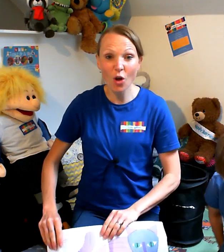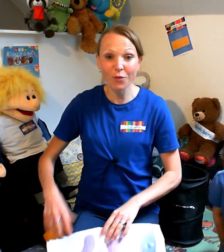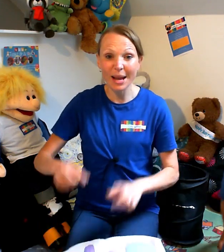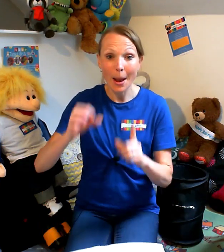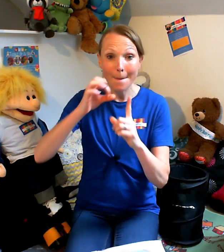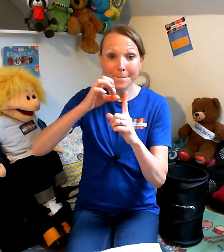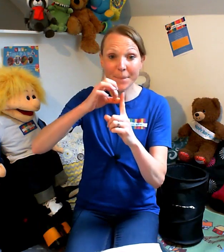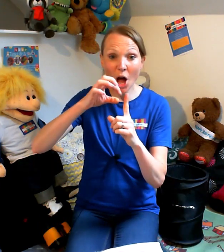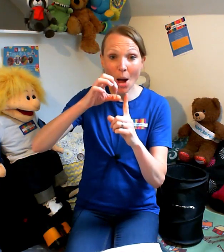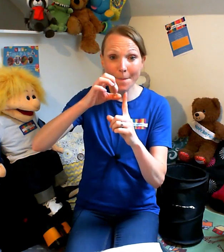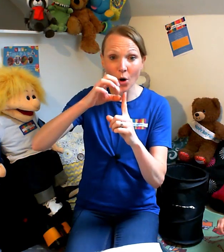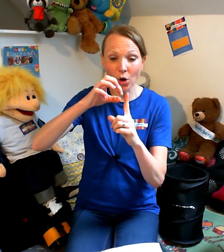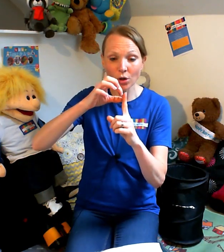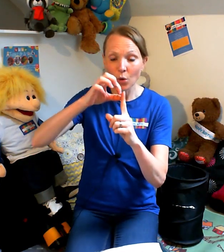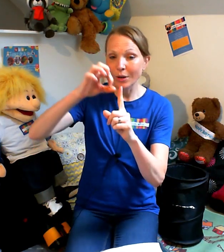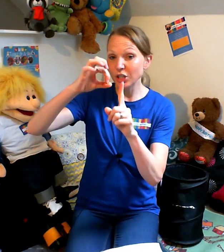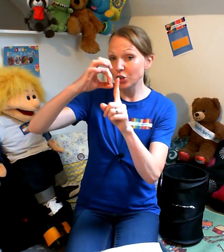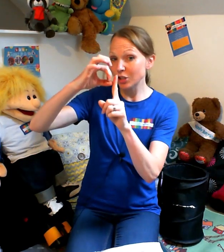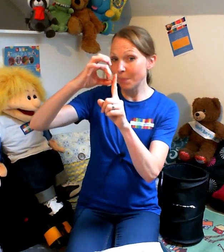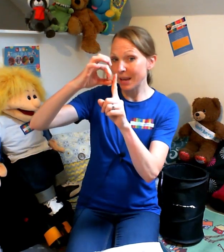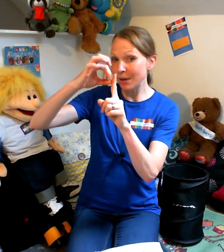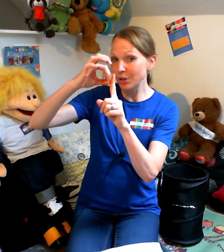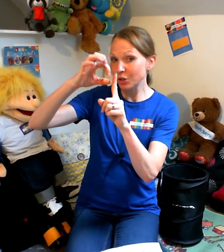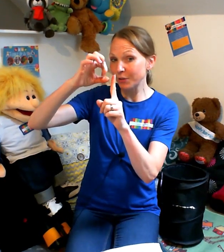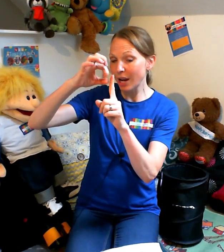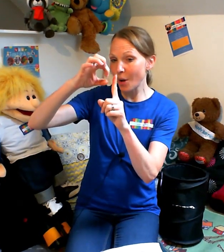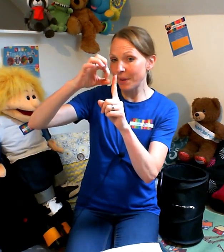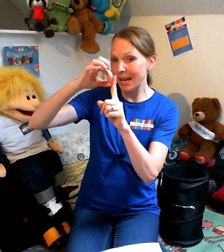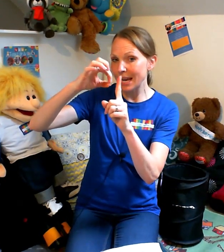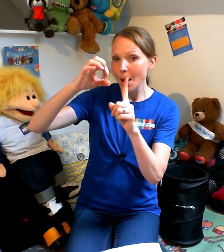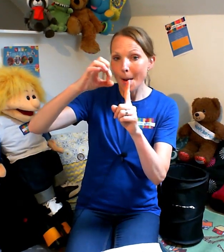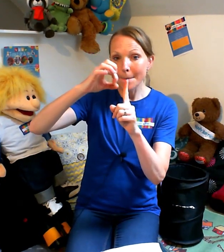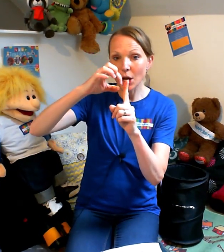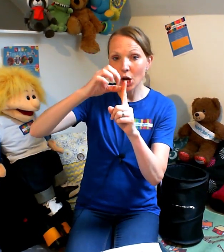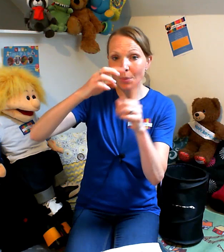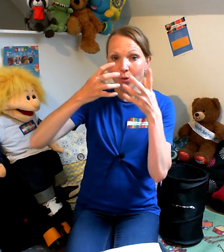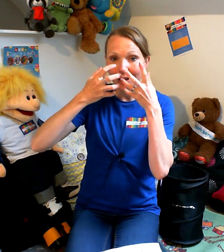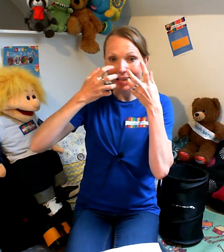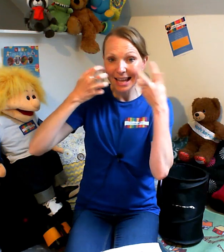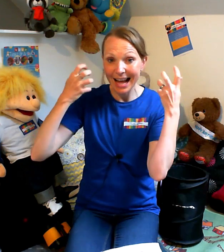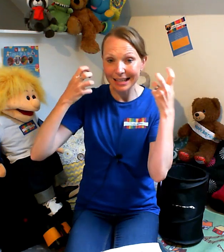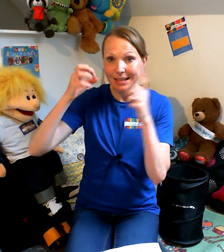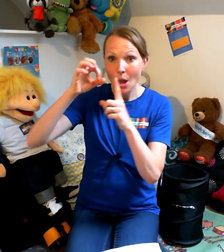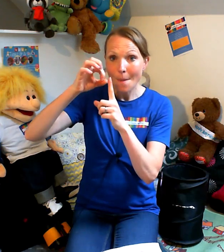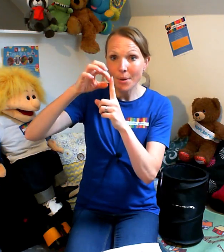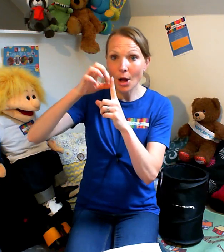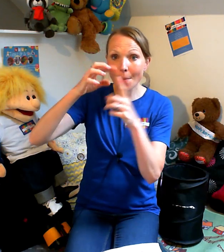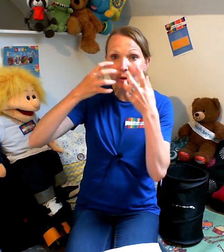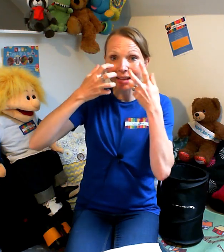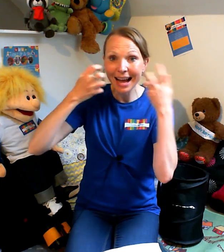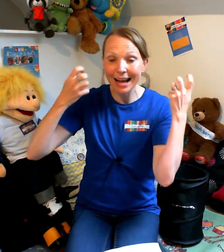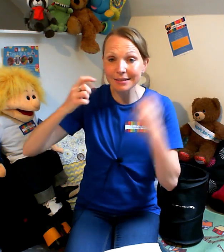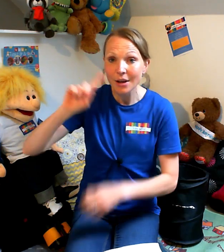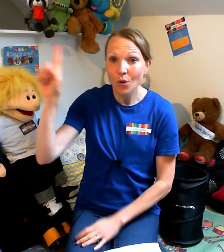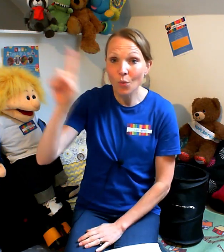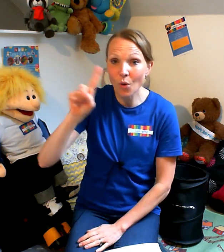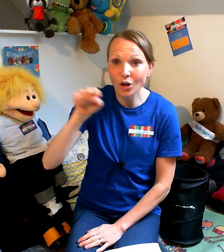lovely purple, which is just a P. We just flick our P. Purple cat. Purple cat. What do